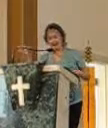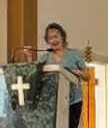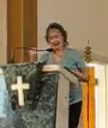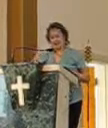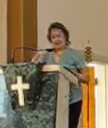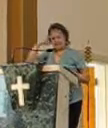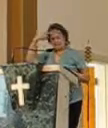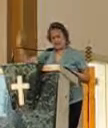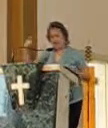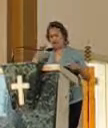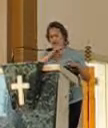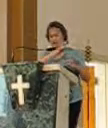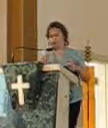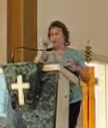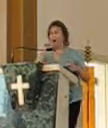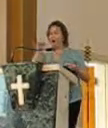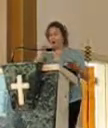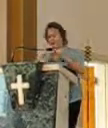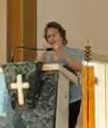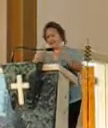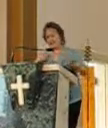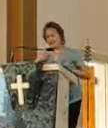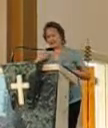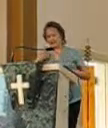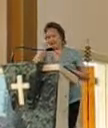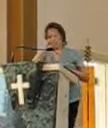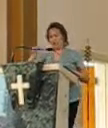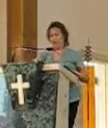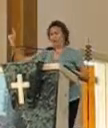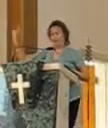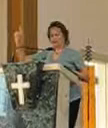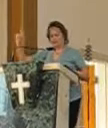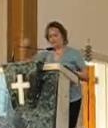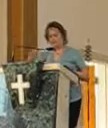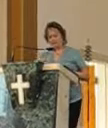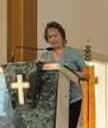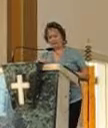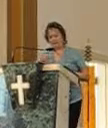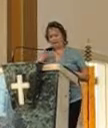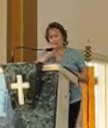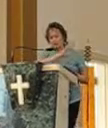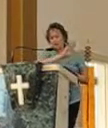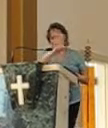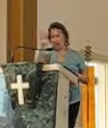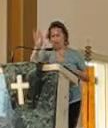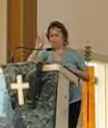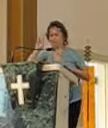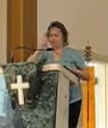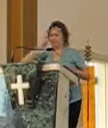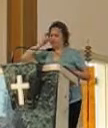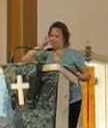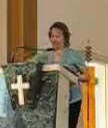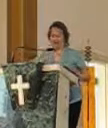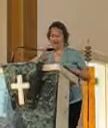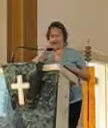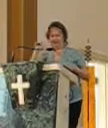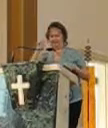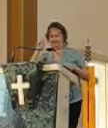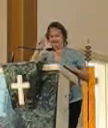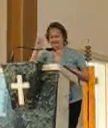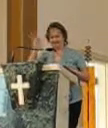Why? Because you have a good peace, Lord. Your